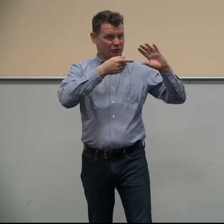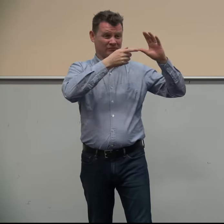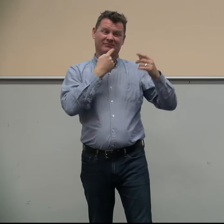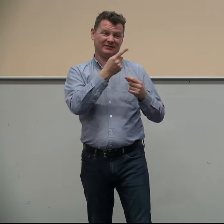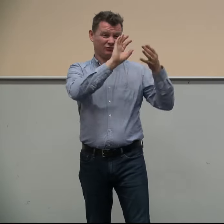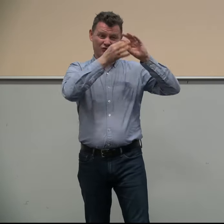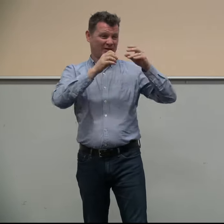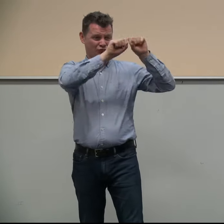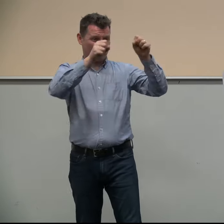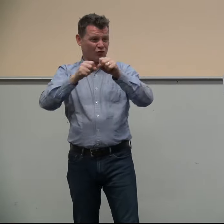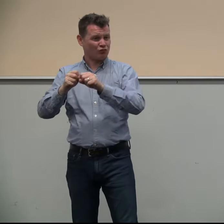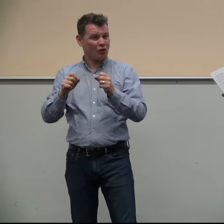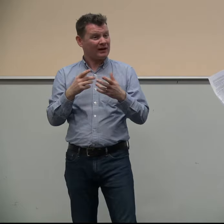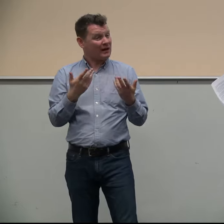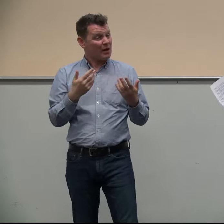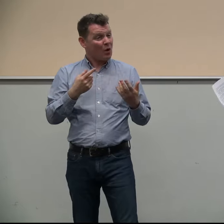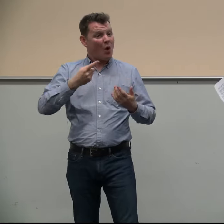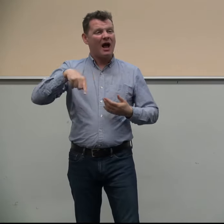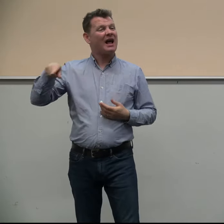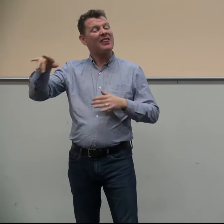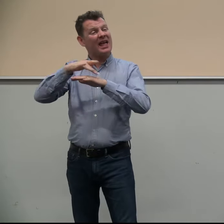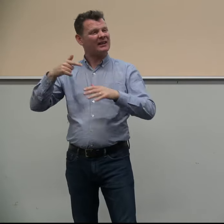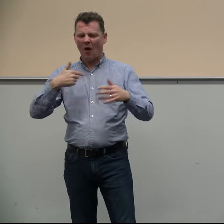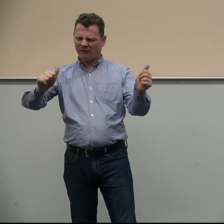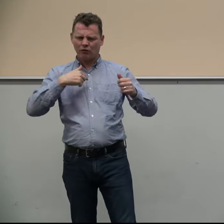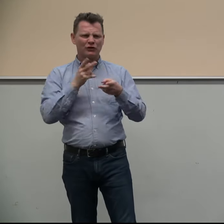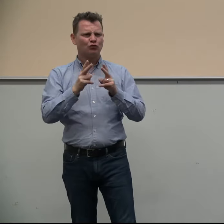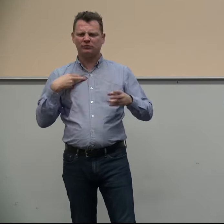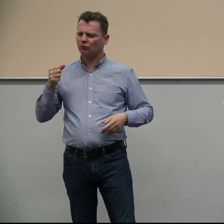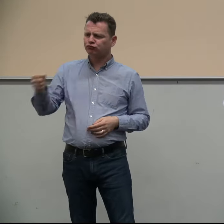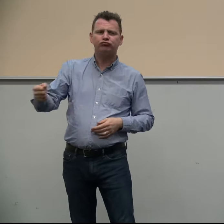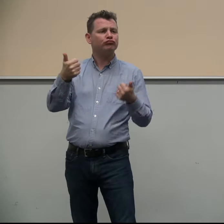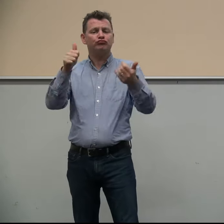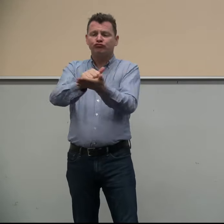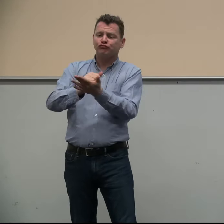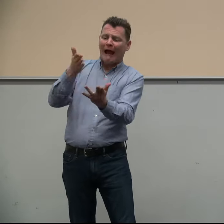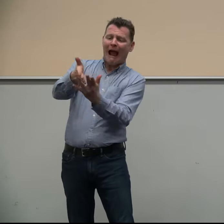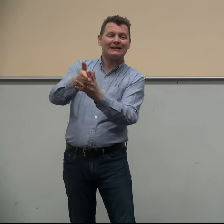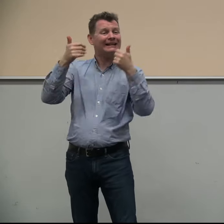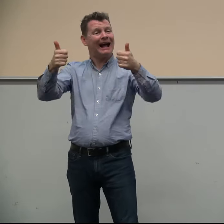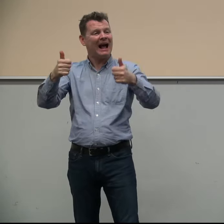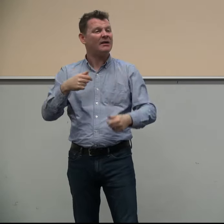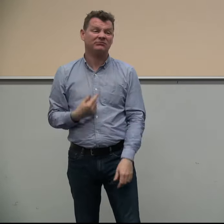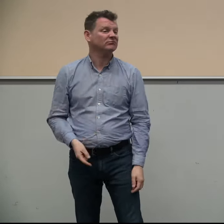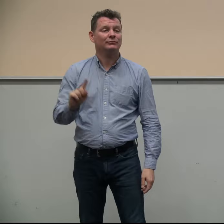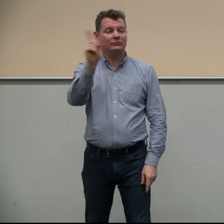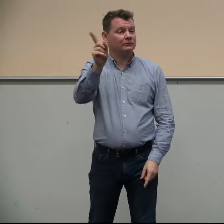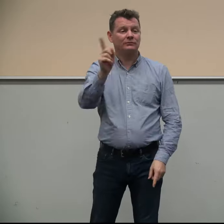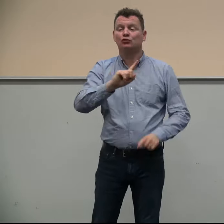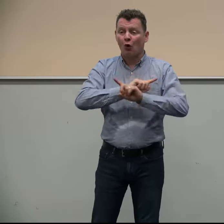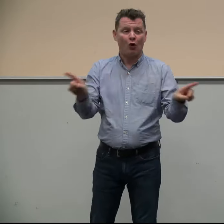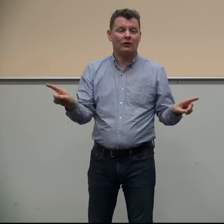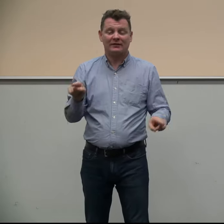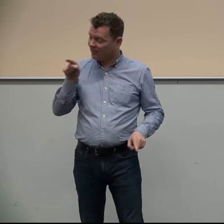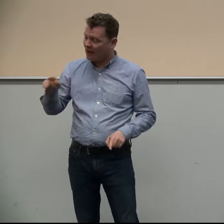lots of people saying, this is access, aren't we doing well? It's difficult, but it's still access. I'm here to tell you, it's not. Deaf